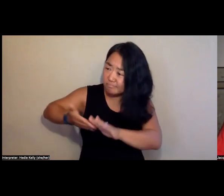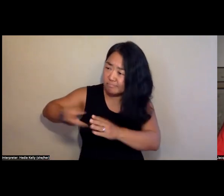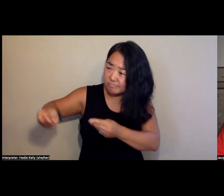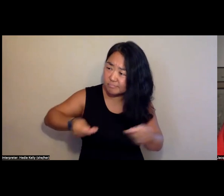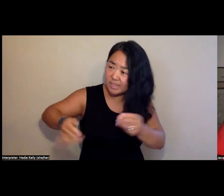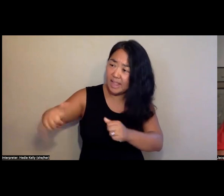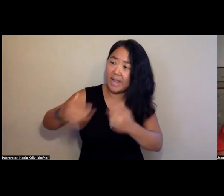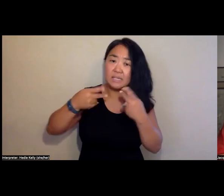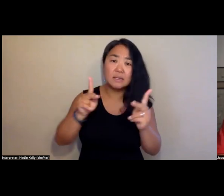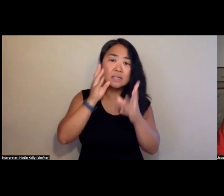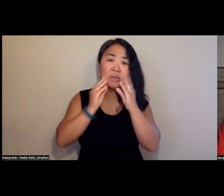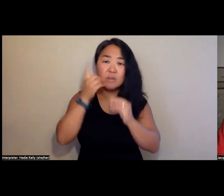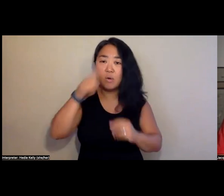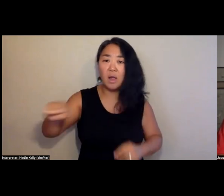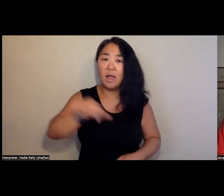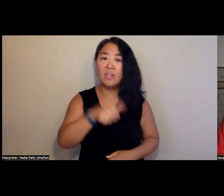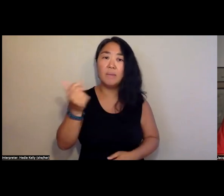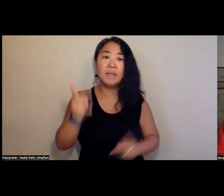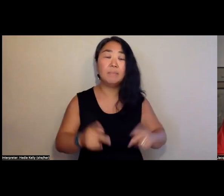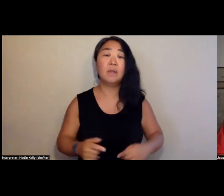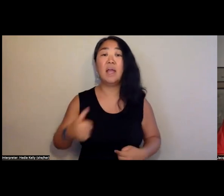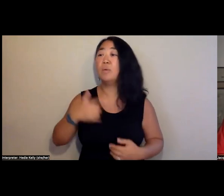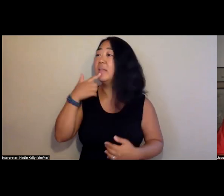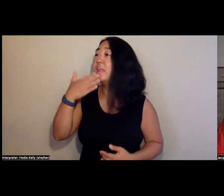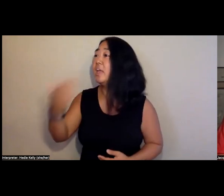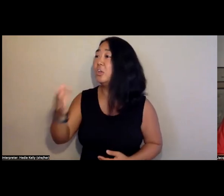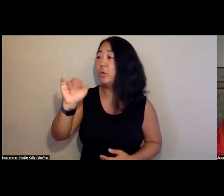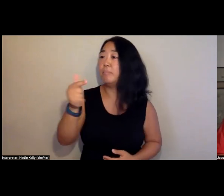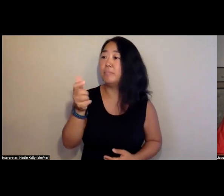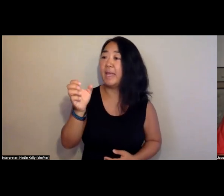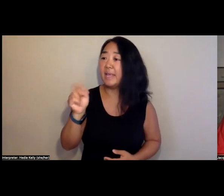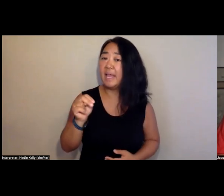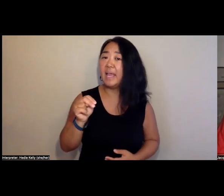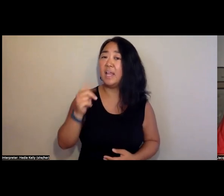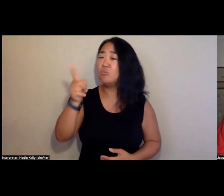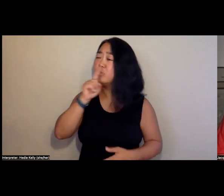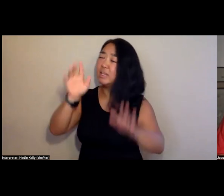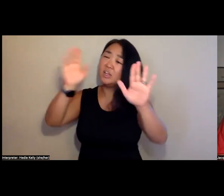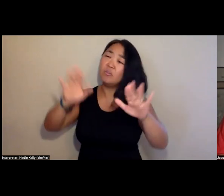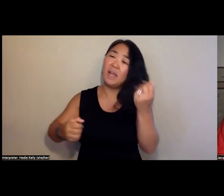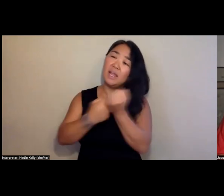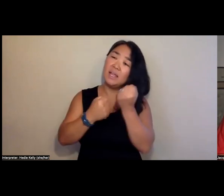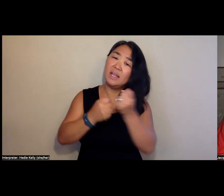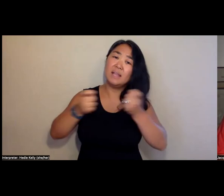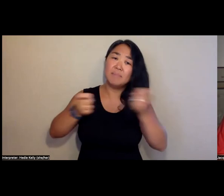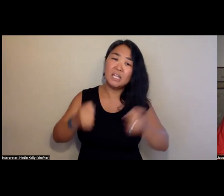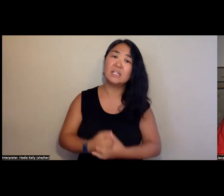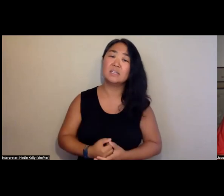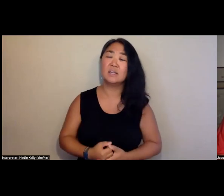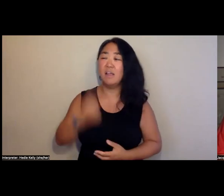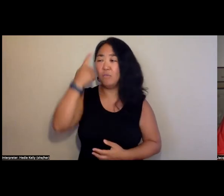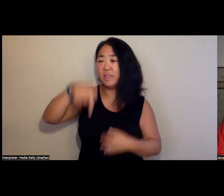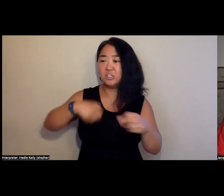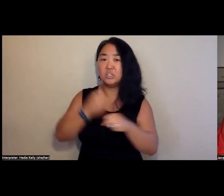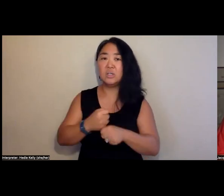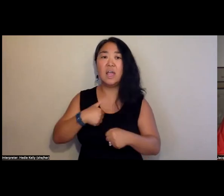there. I want to give a shout out to Megan and Matilda, who have given me some super admin logistics support this year. I want